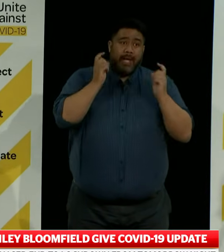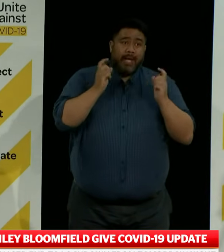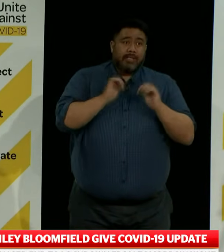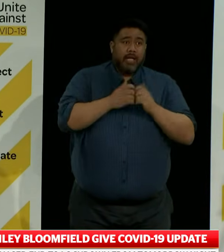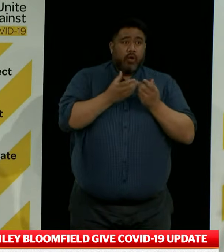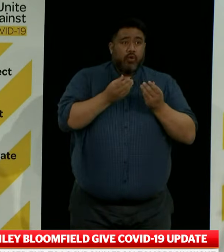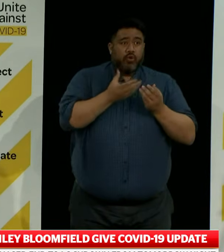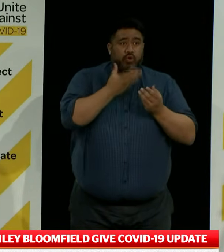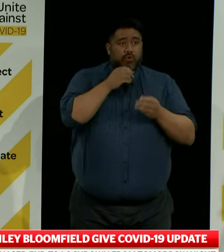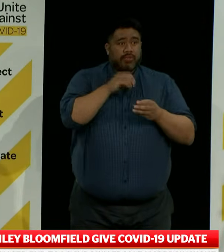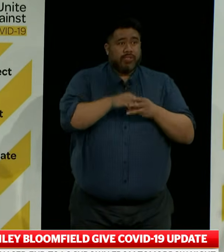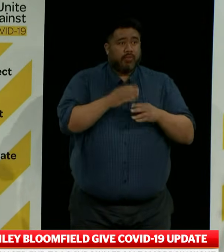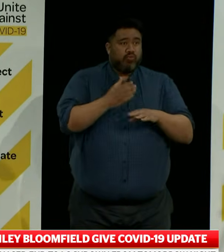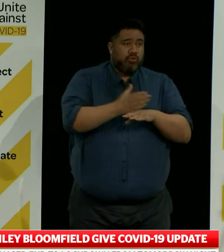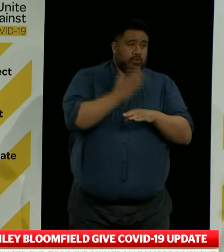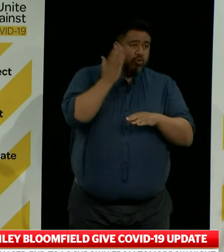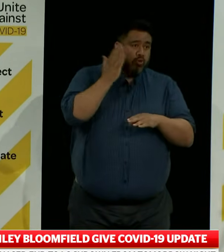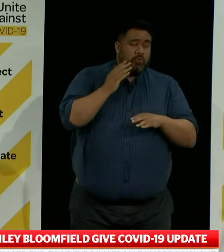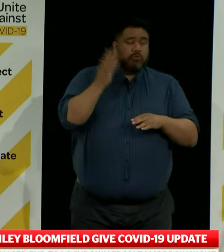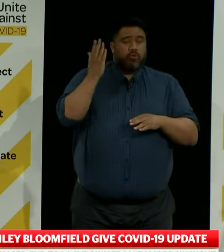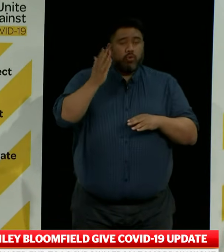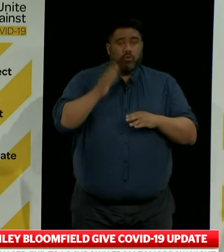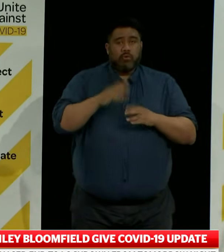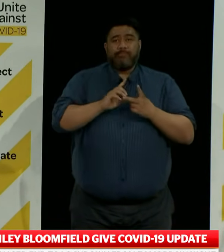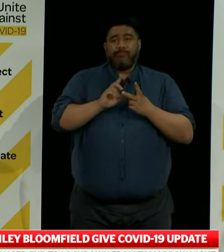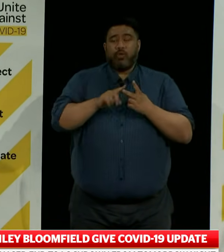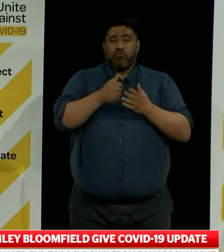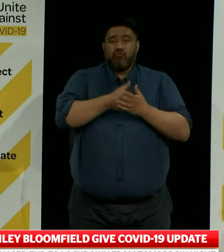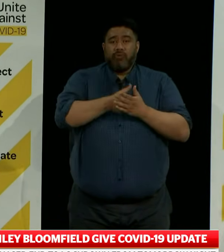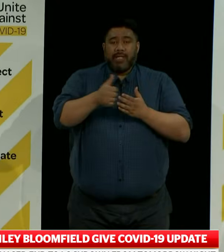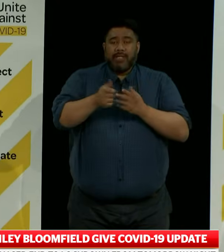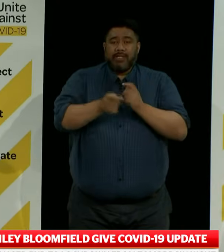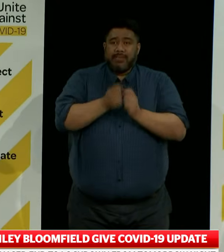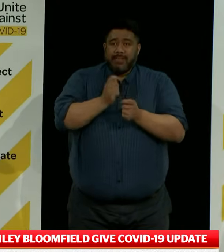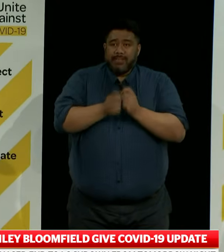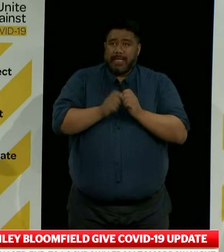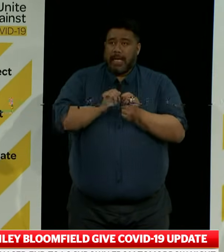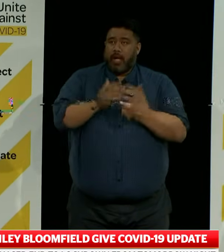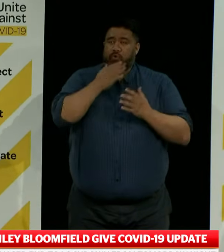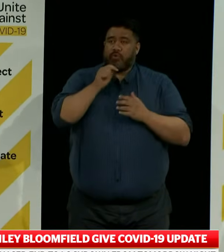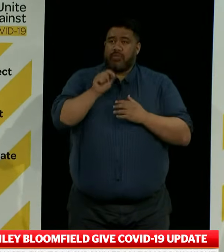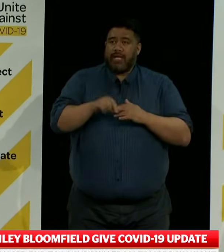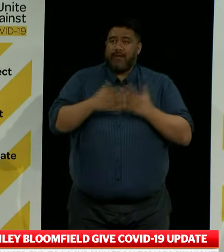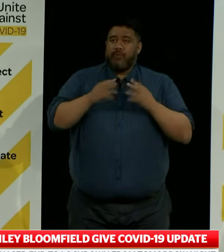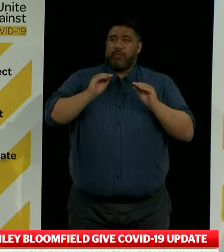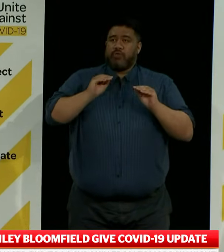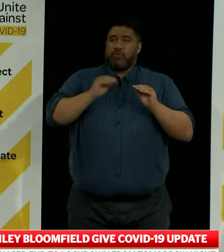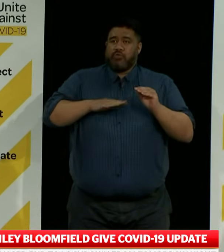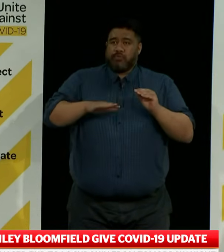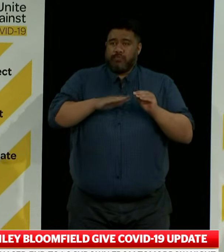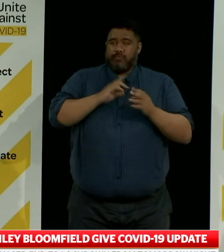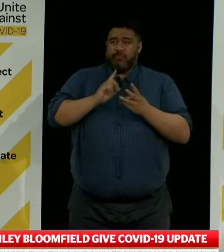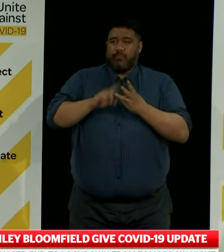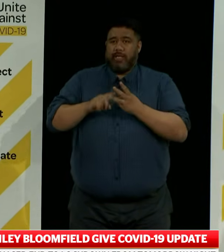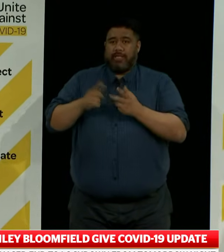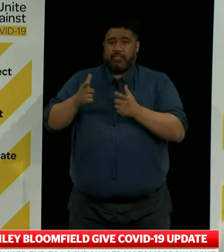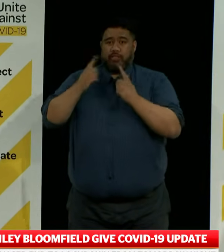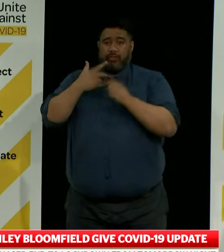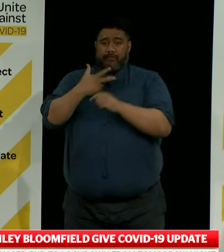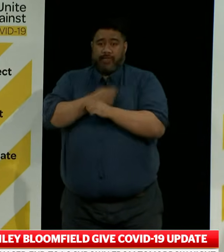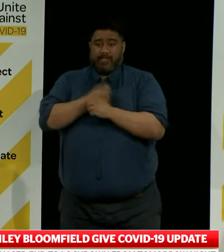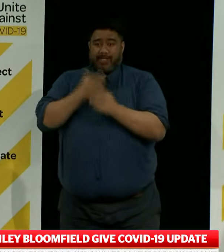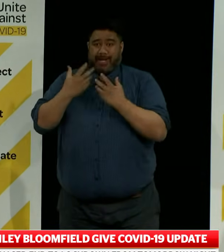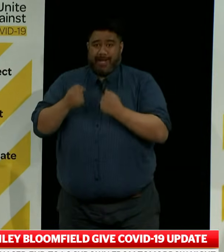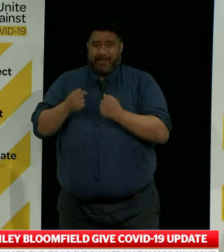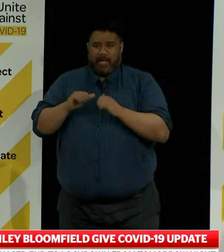board? How can we use regular testing as an extra precaution? And what role will vaccine for our teachers play?